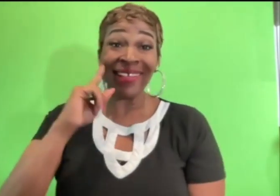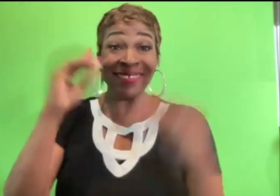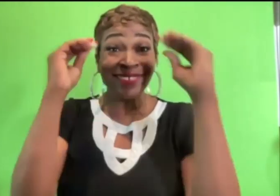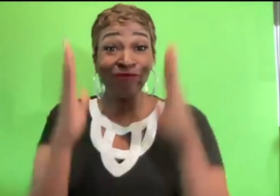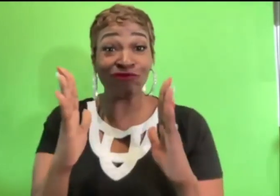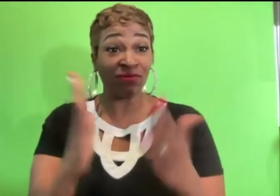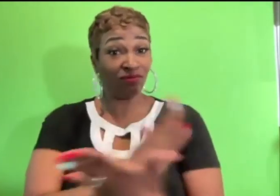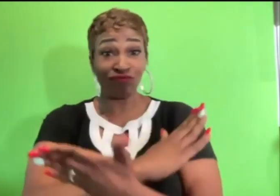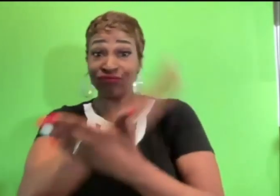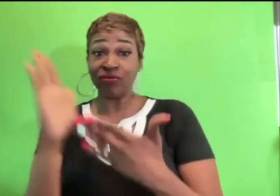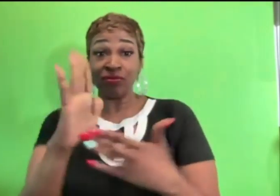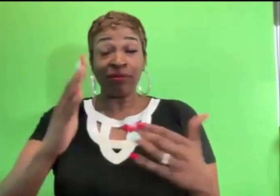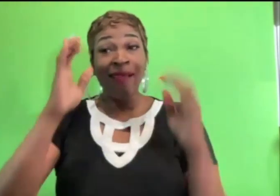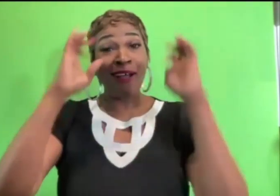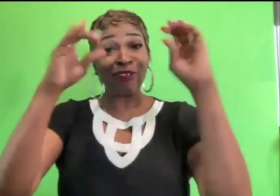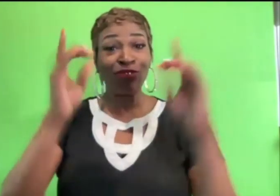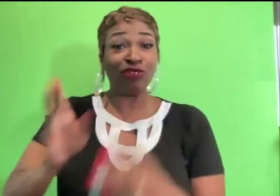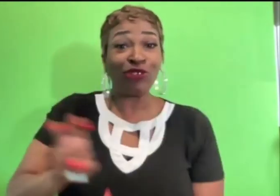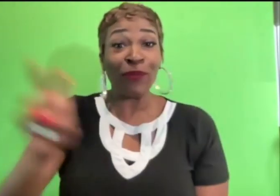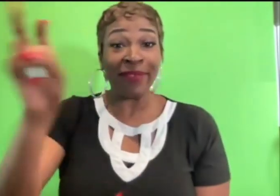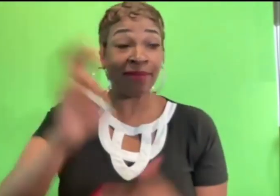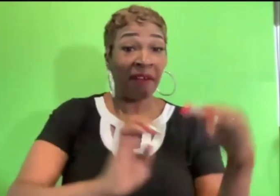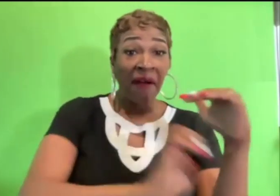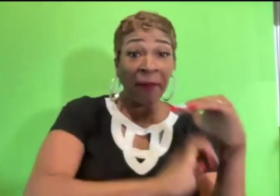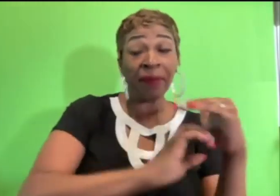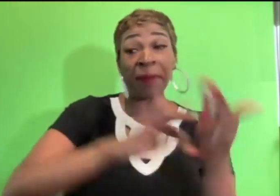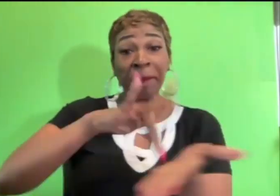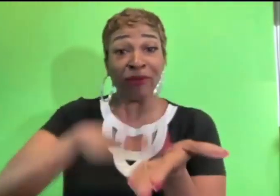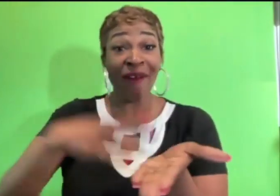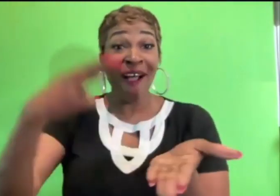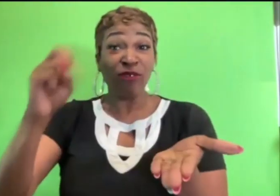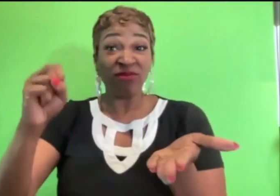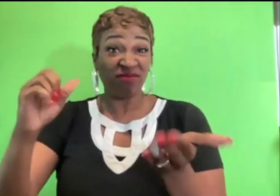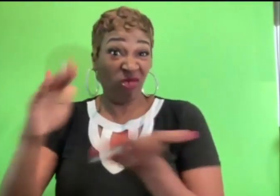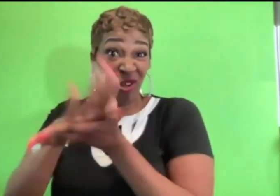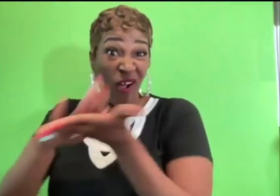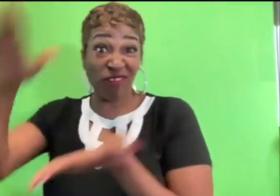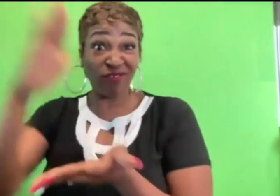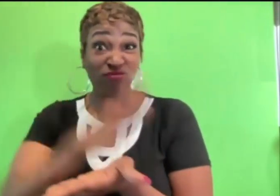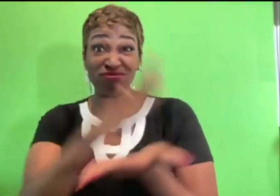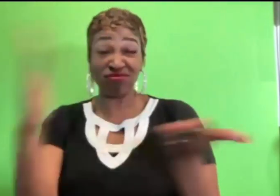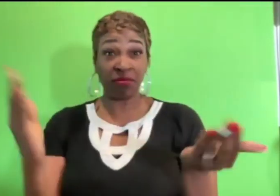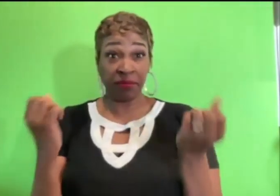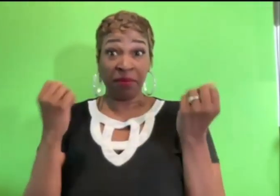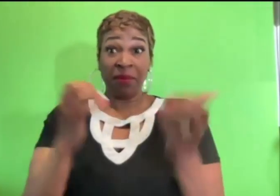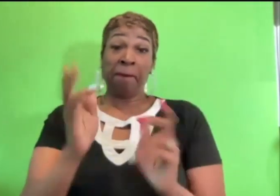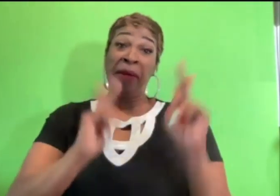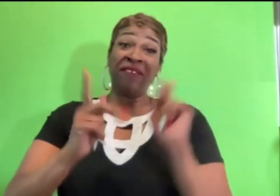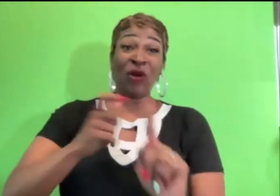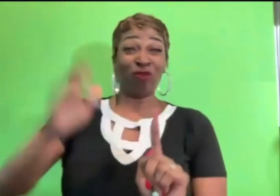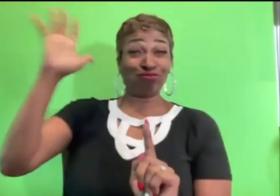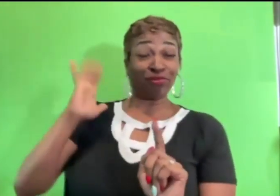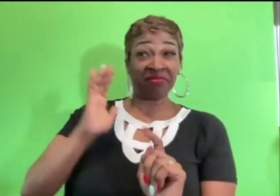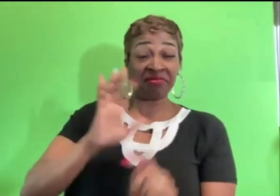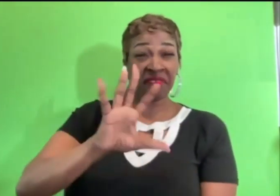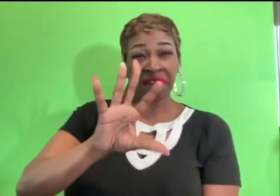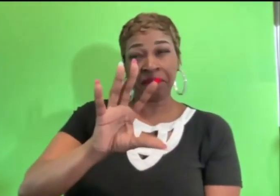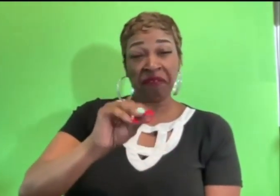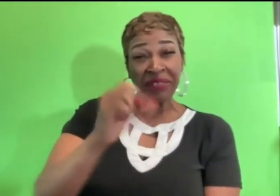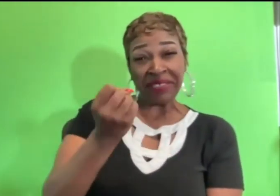all over, and asked them if they had had any educators in their journey from elementary school, high